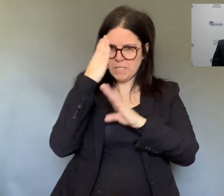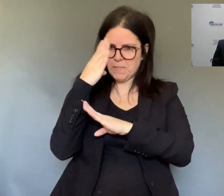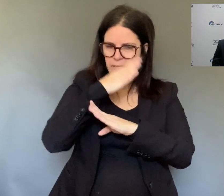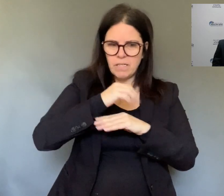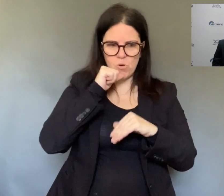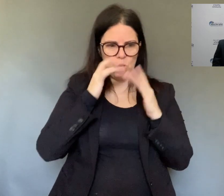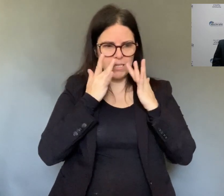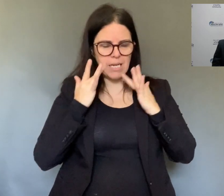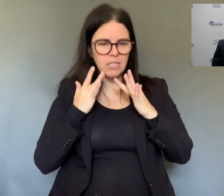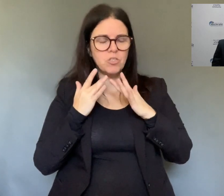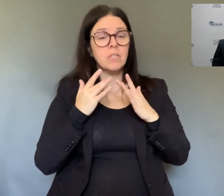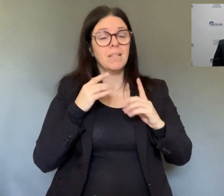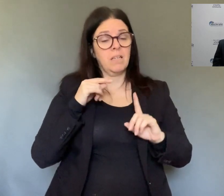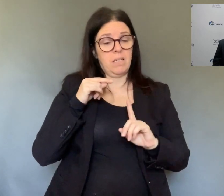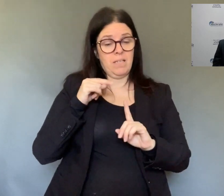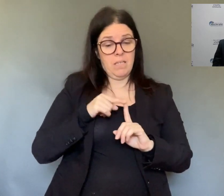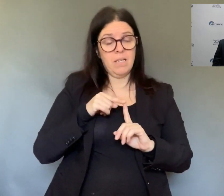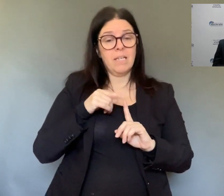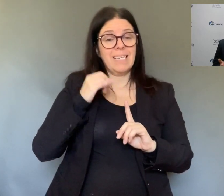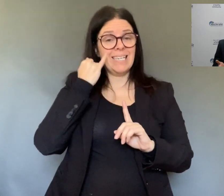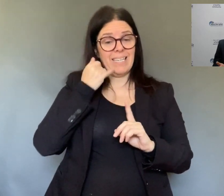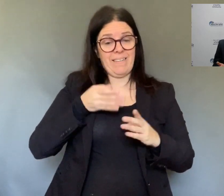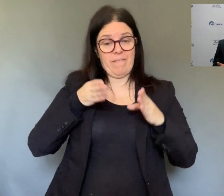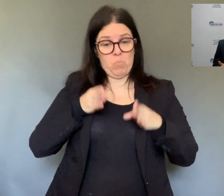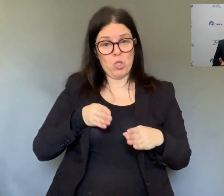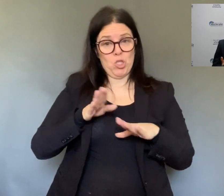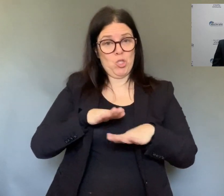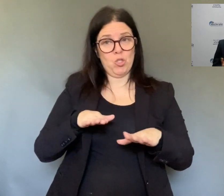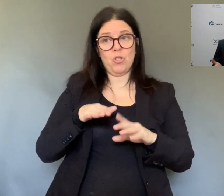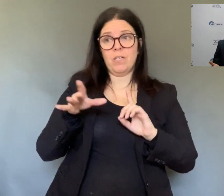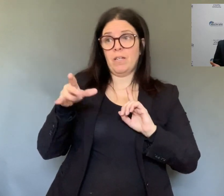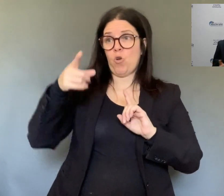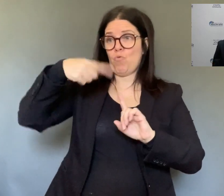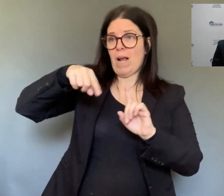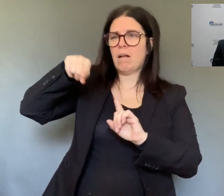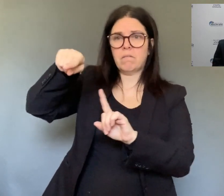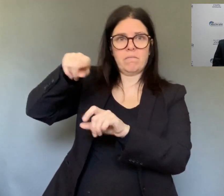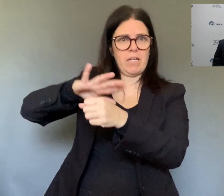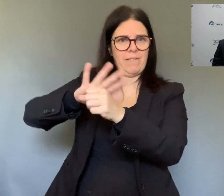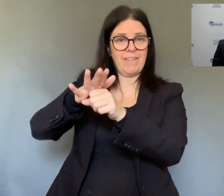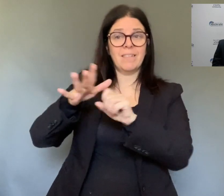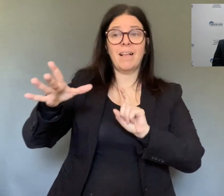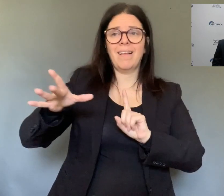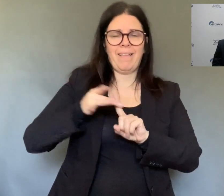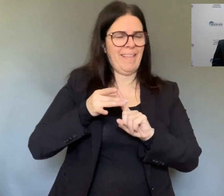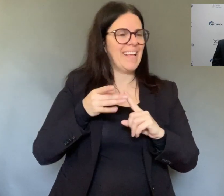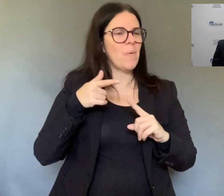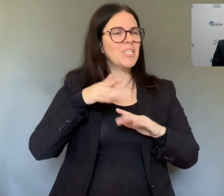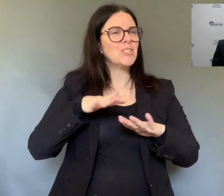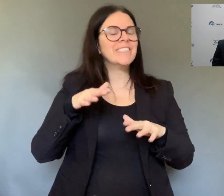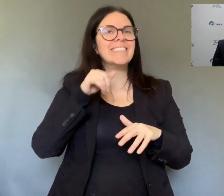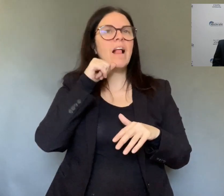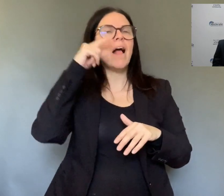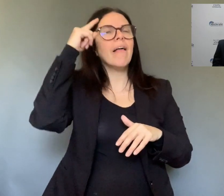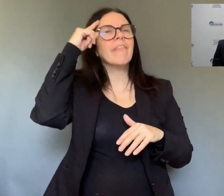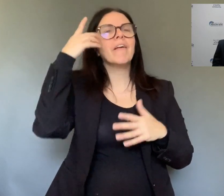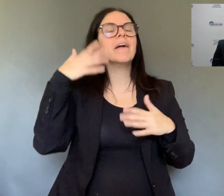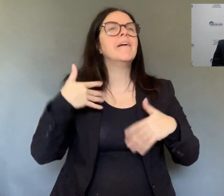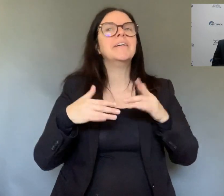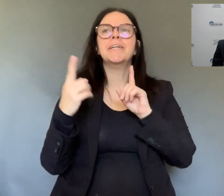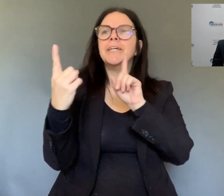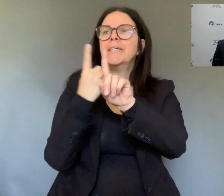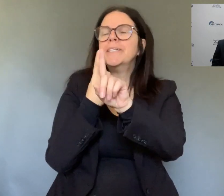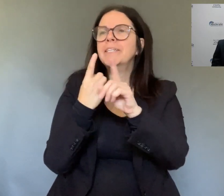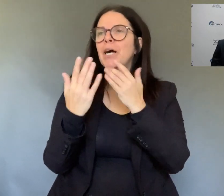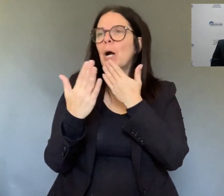likelihood of them contracting the disease would be high. So from that risk, it is a high risk, but not anything different other than